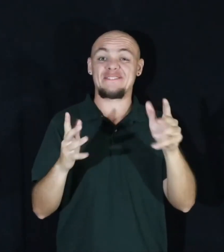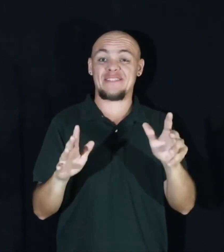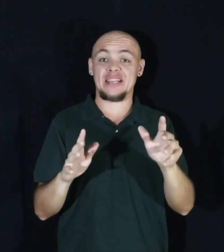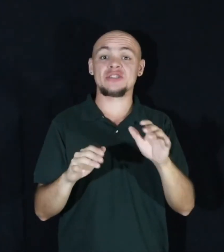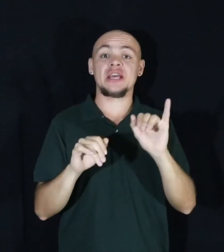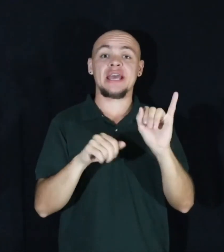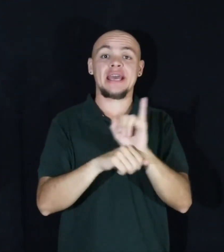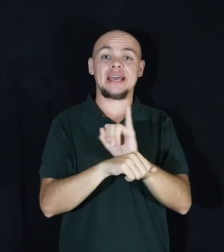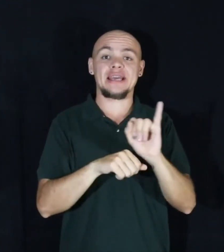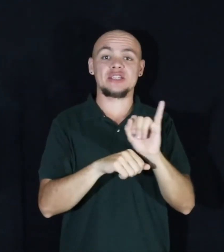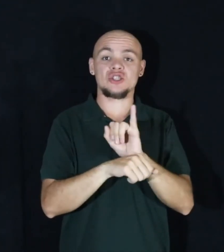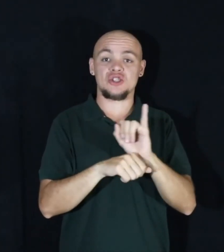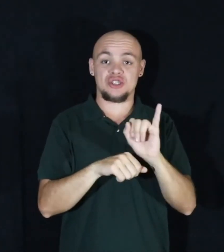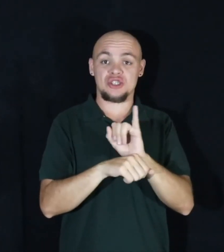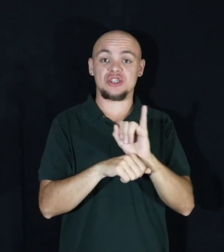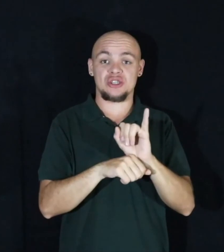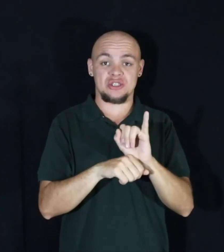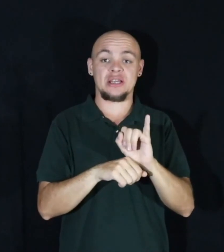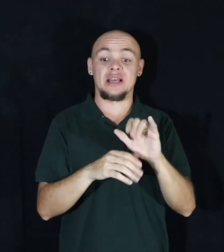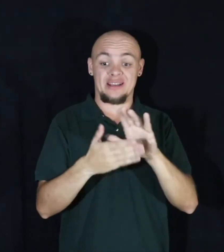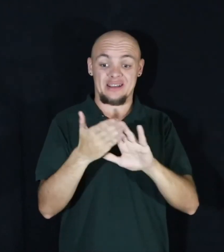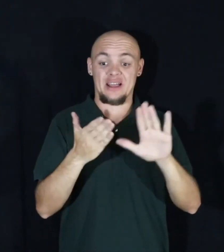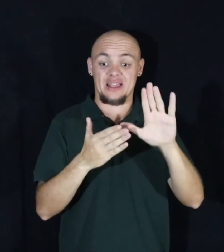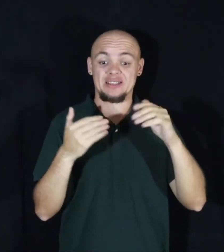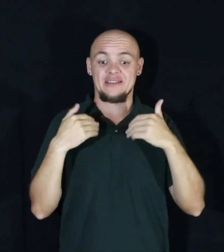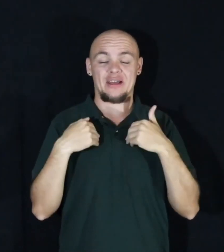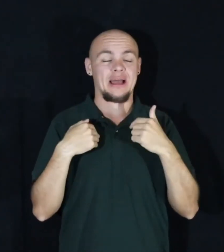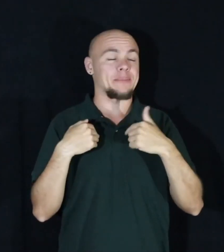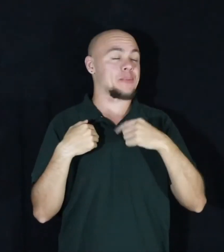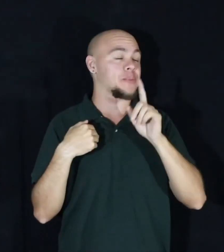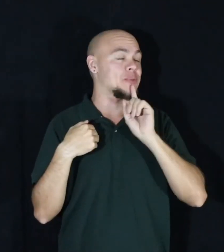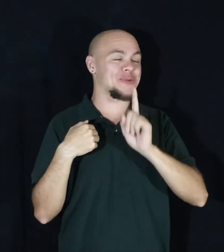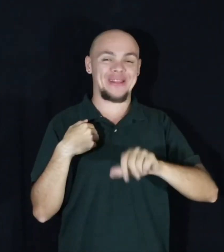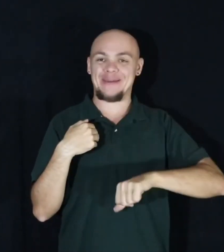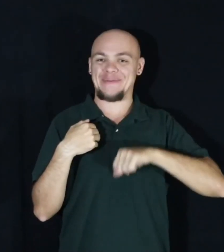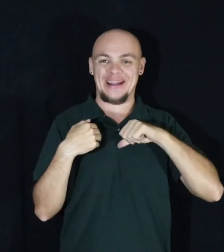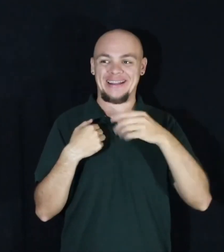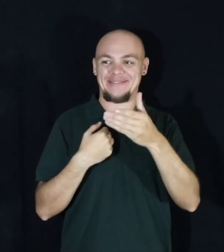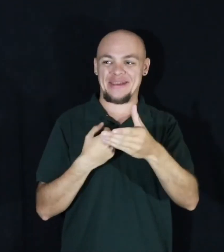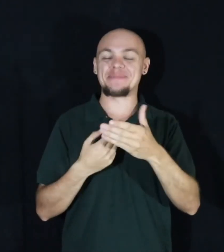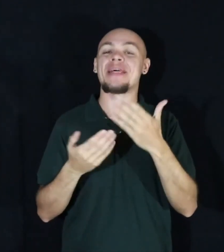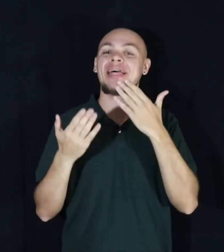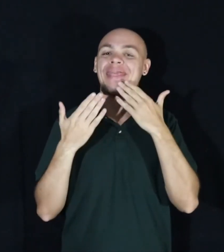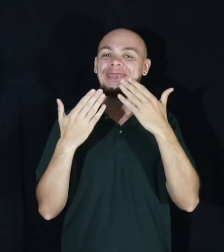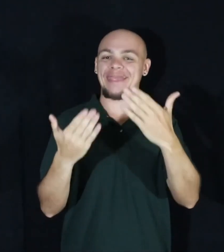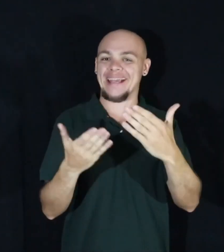internships successfully in college. And I simply could not be prouder of him. Thank you very much.